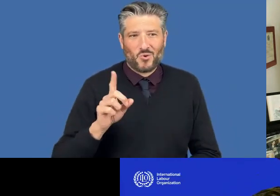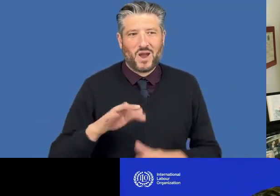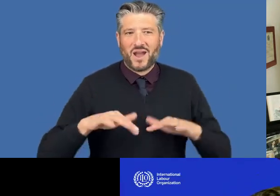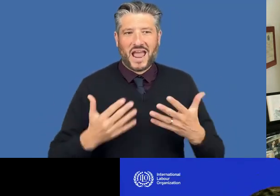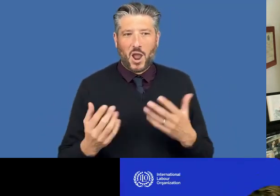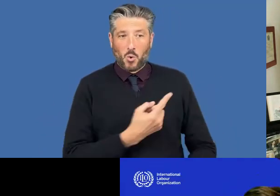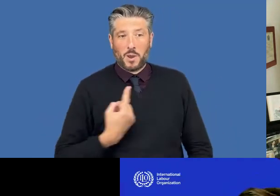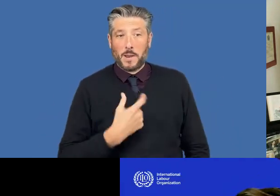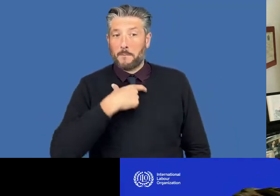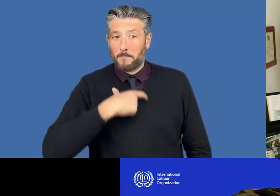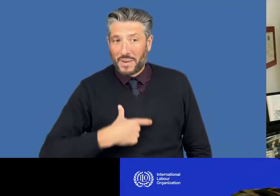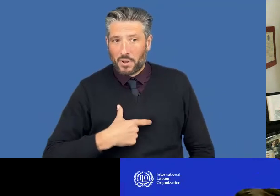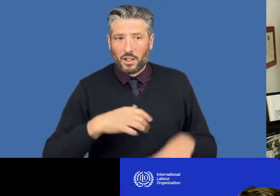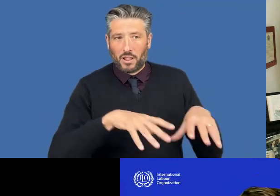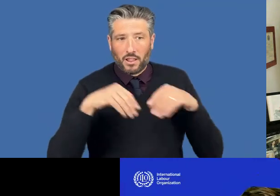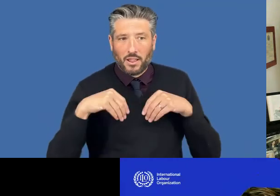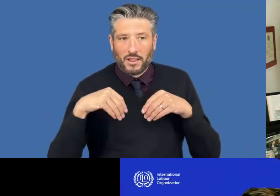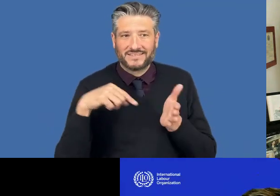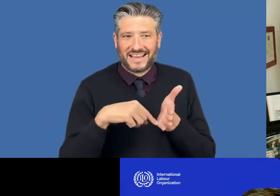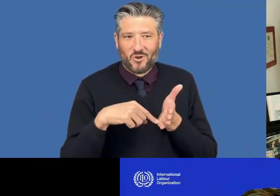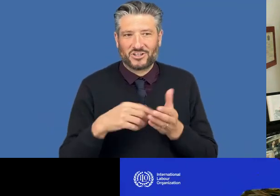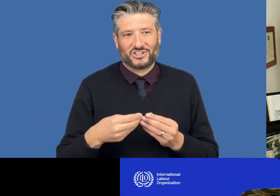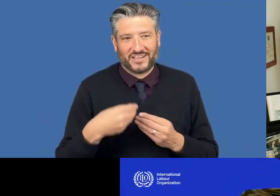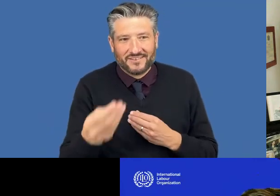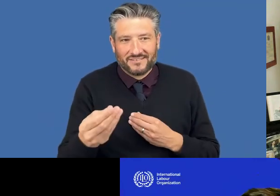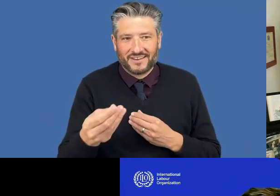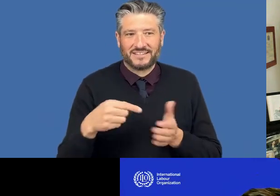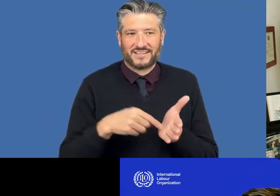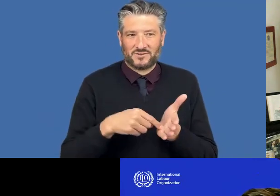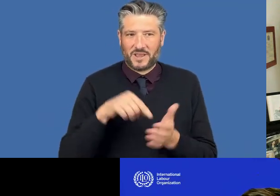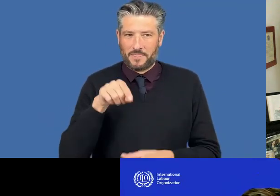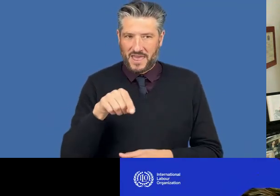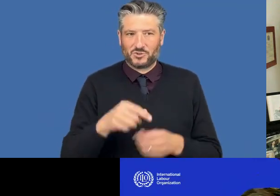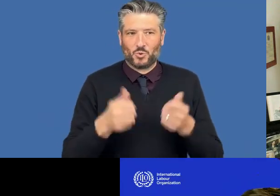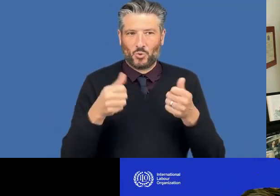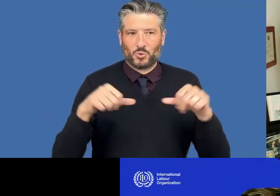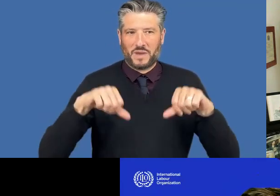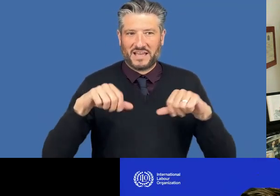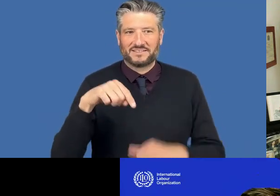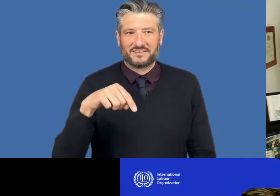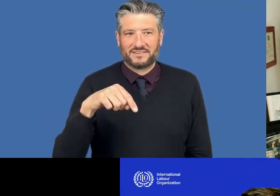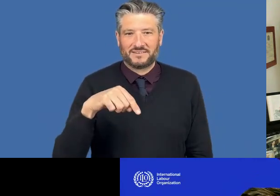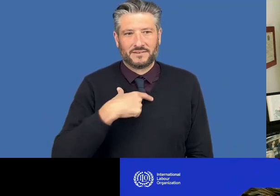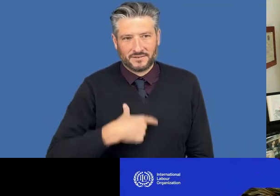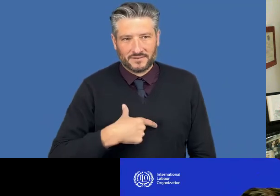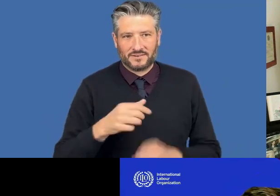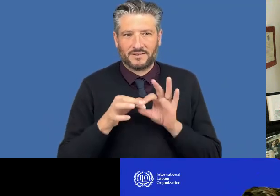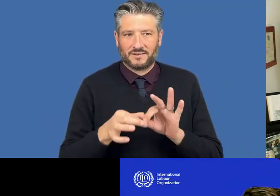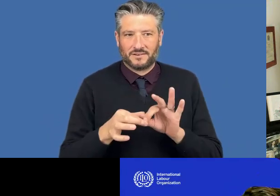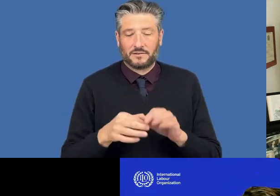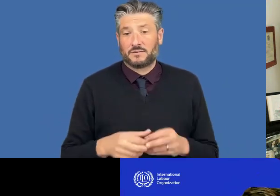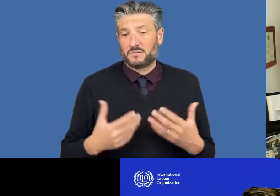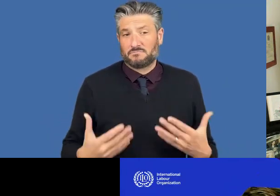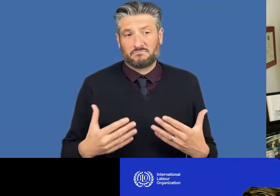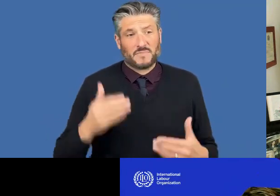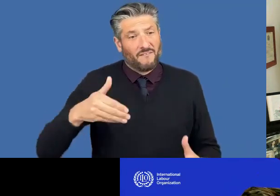at the ILO always is good in reminding us that the future of work is not yet written, and it's not predetermined